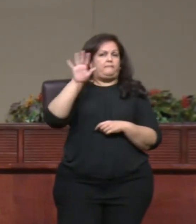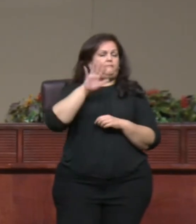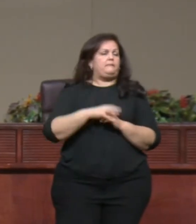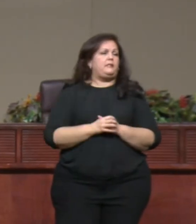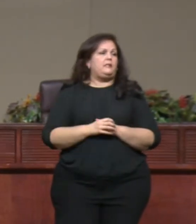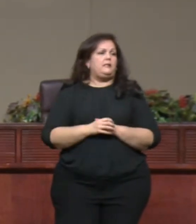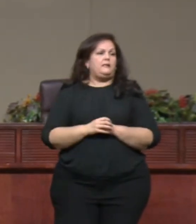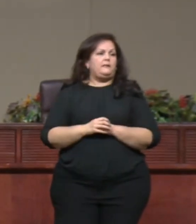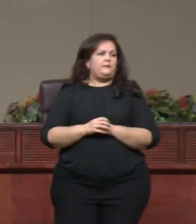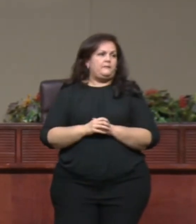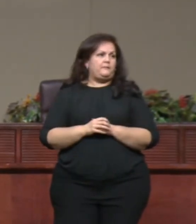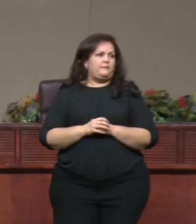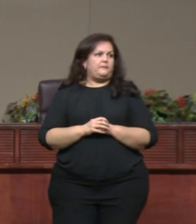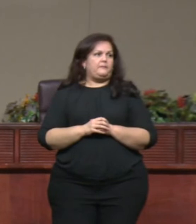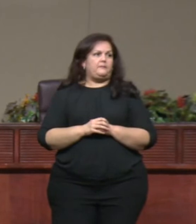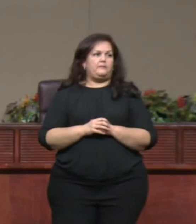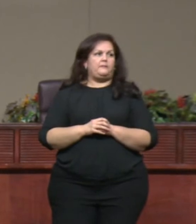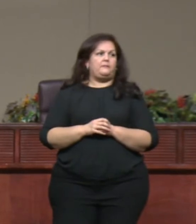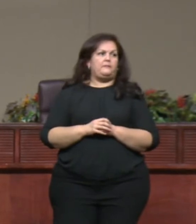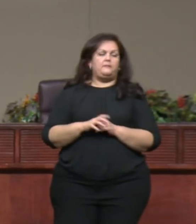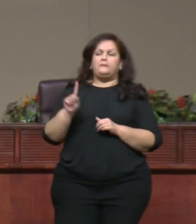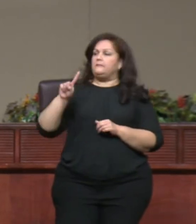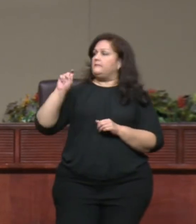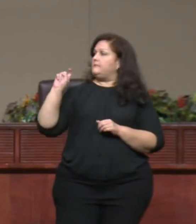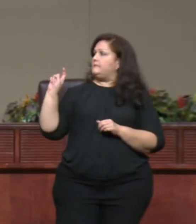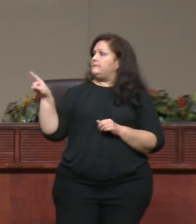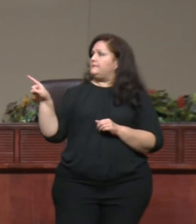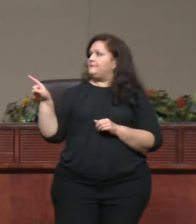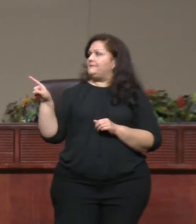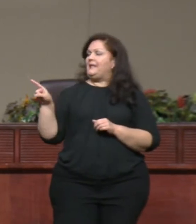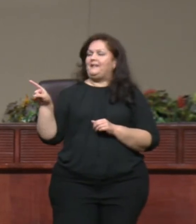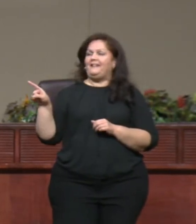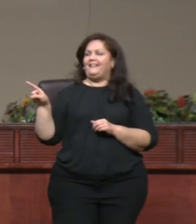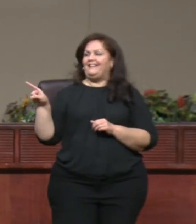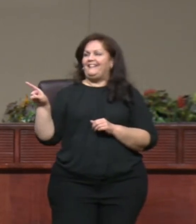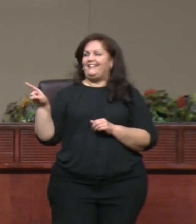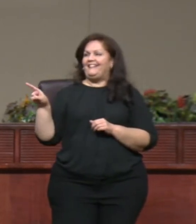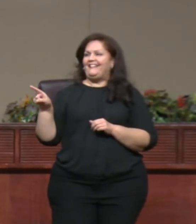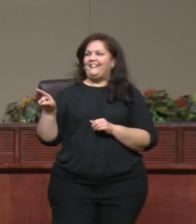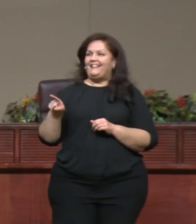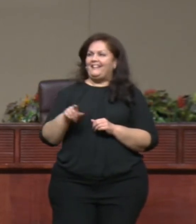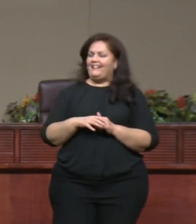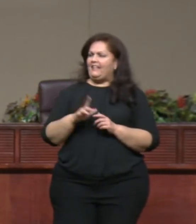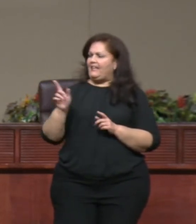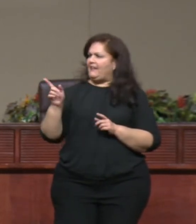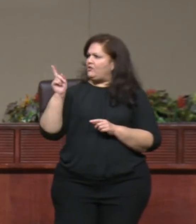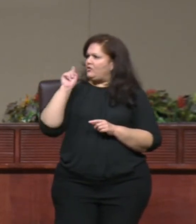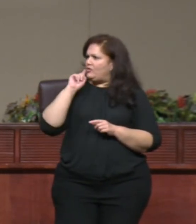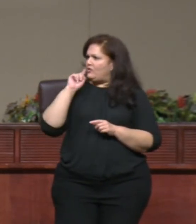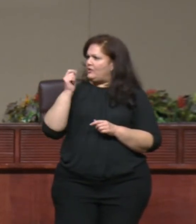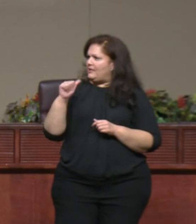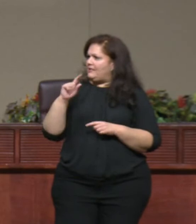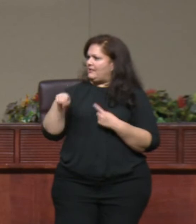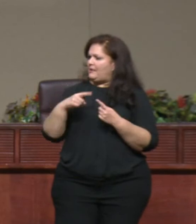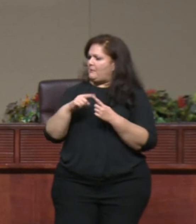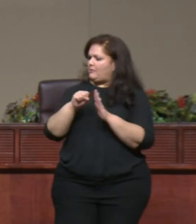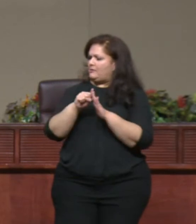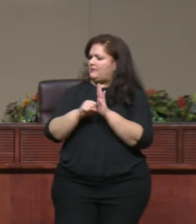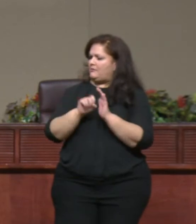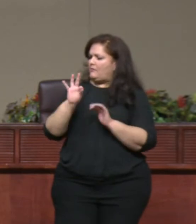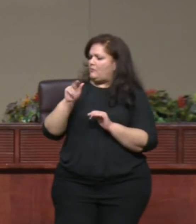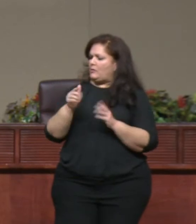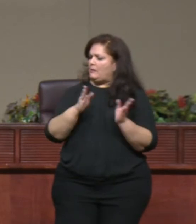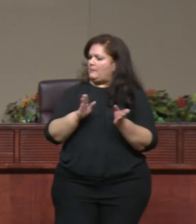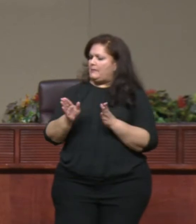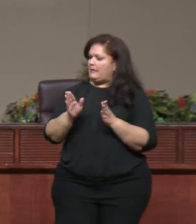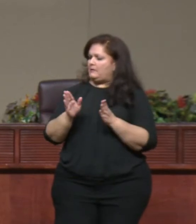Mike Schneider with the AP for you, Dr. Pino, as well. Dr. Pino, have you heard of anything about the state of Florida planning to